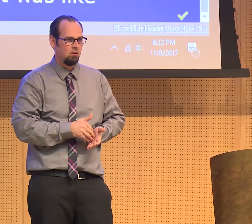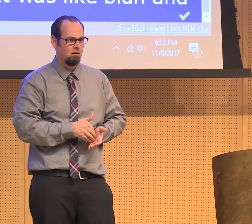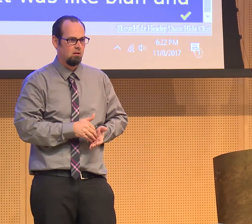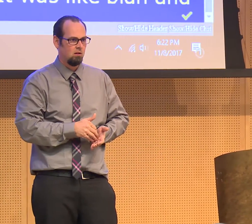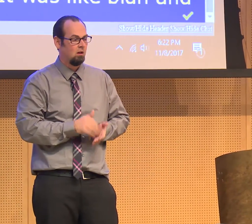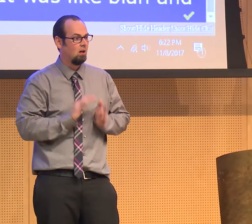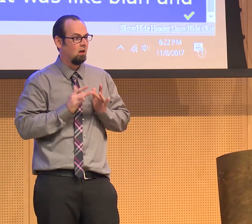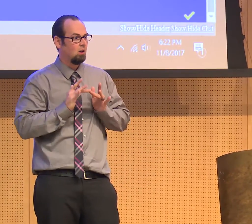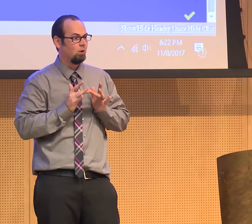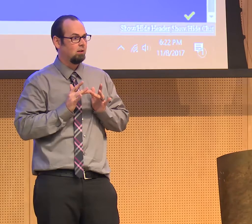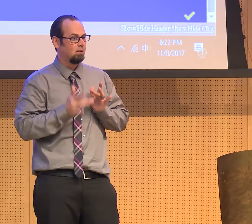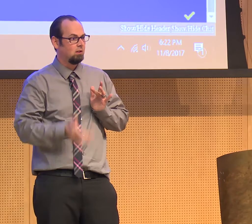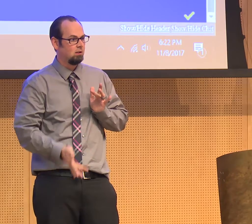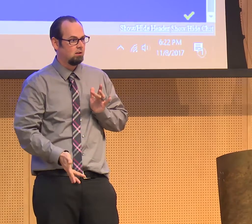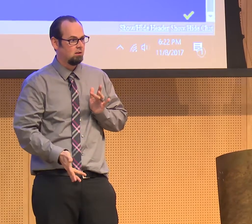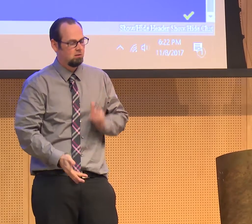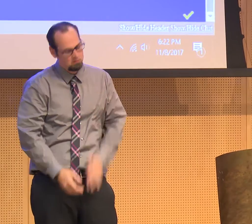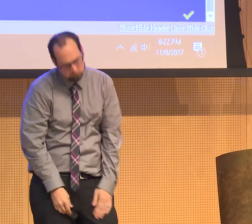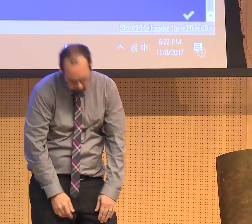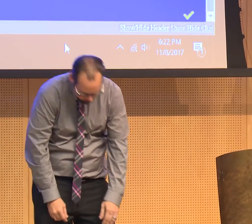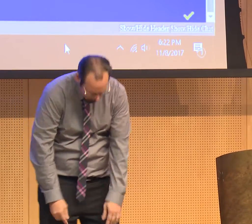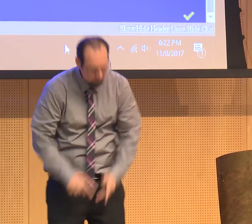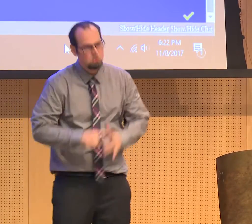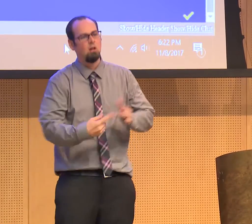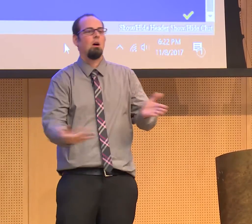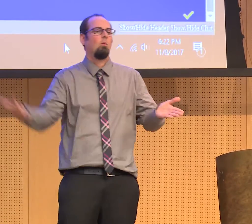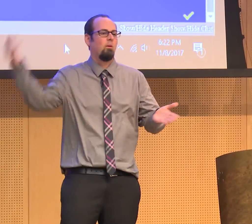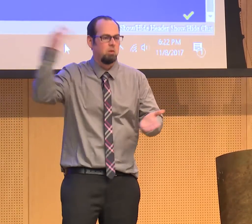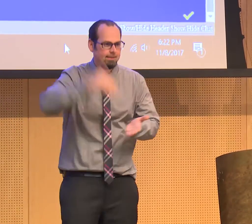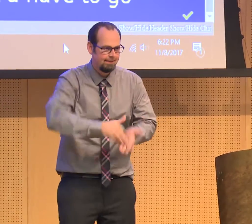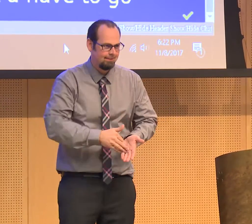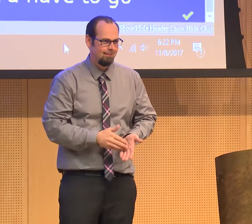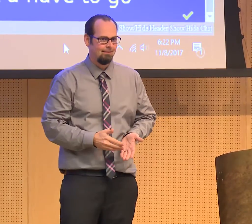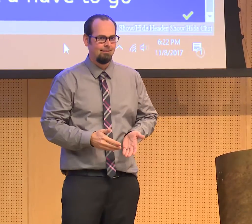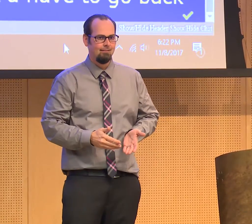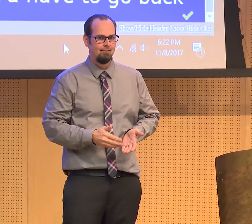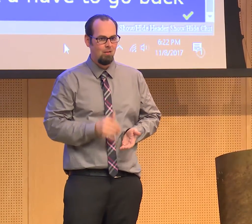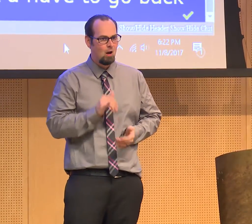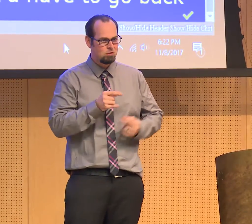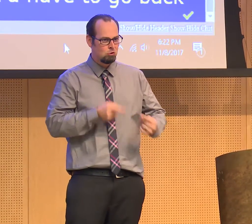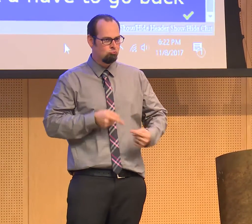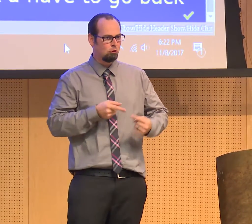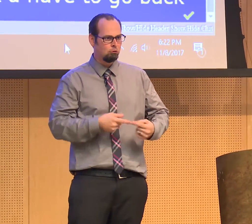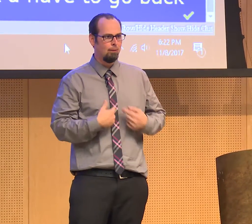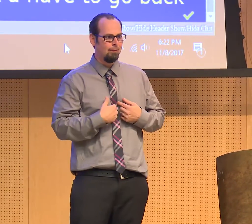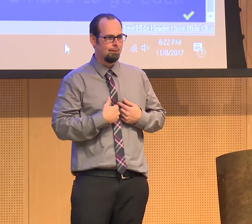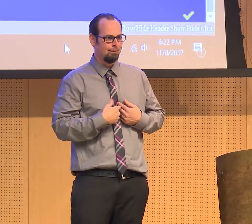and it took forever. And if you lost connection, that you'd have to start over.